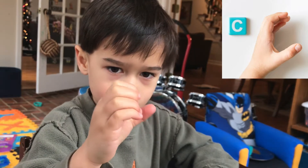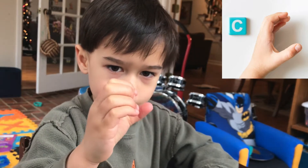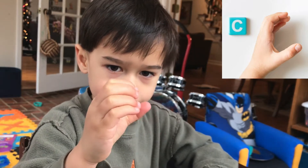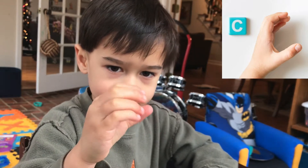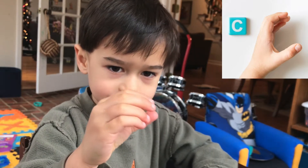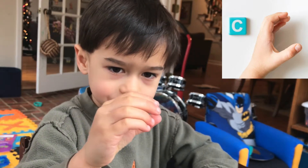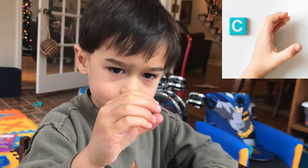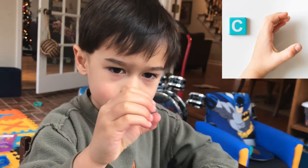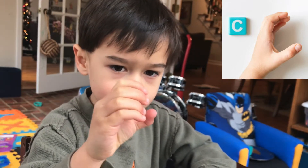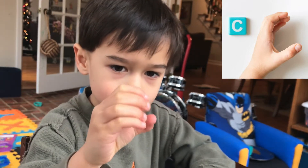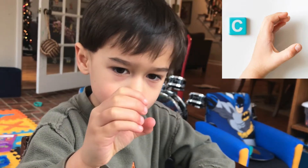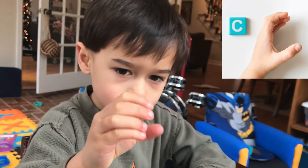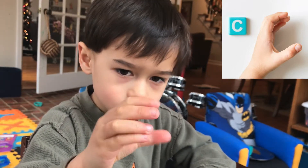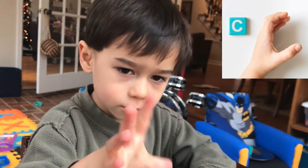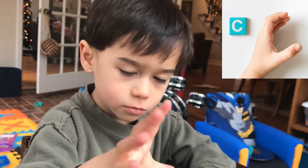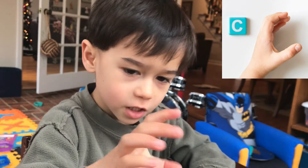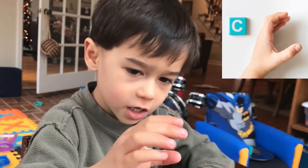And C is like?